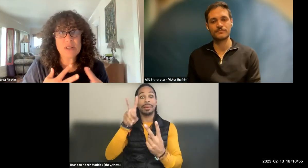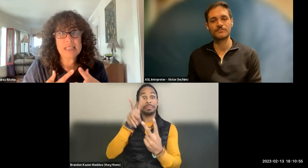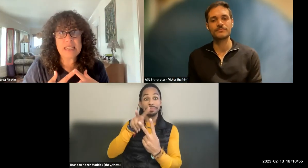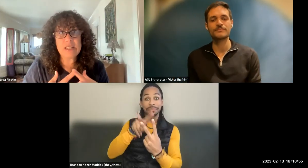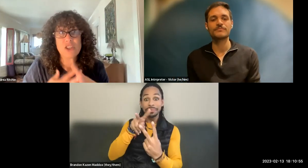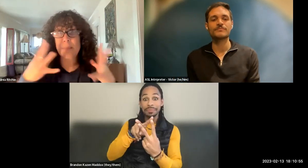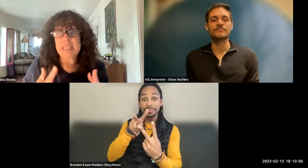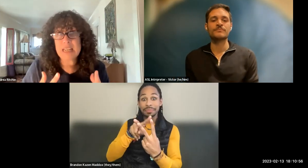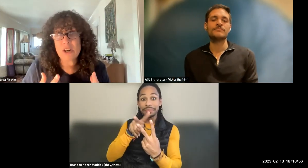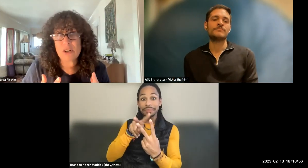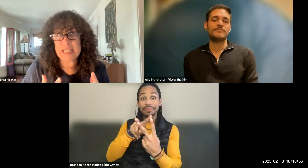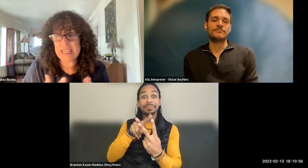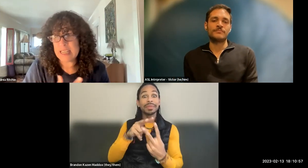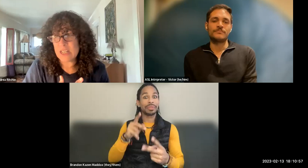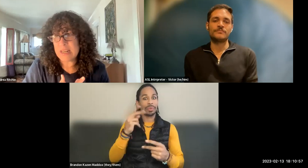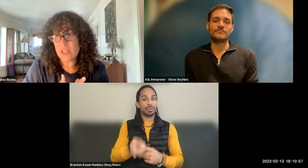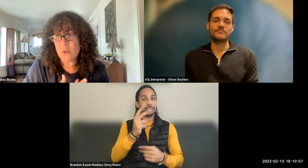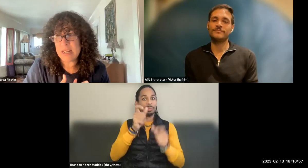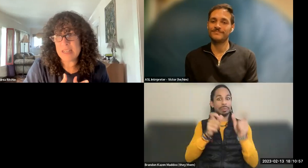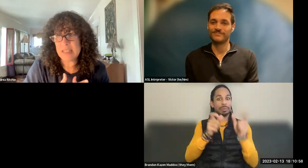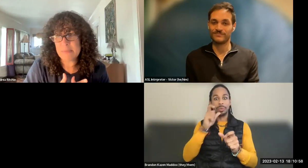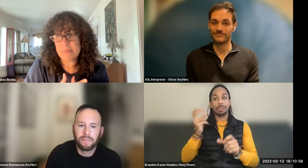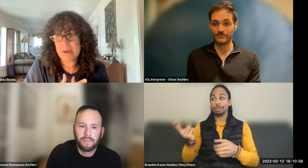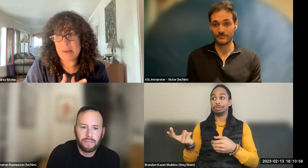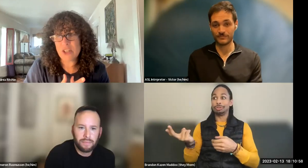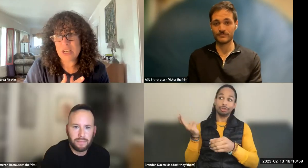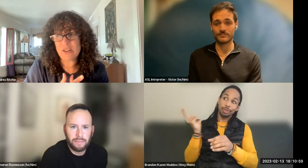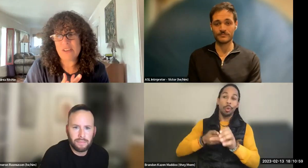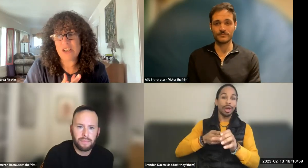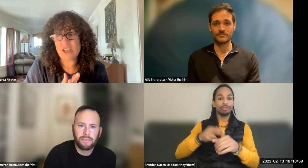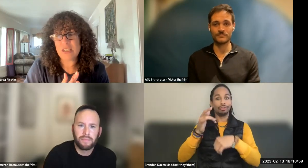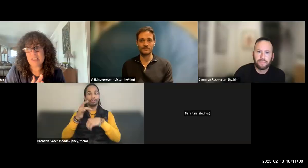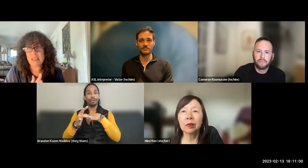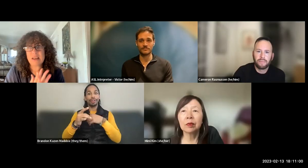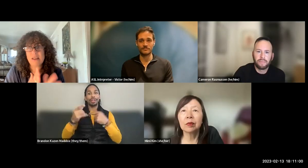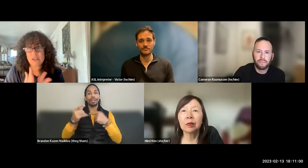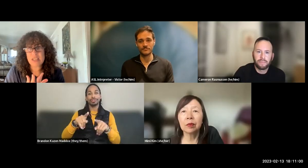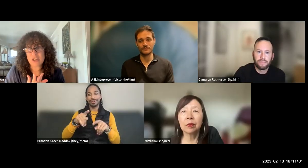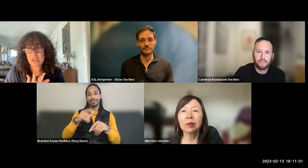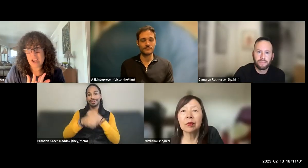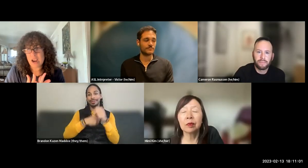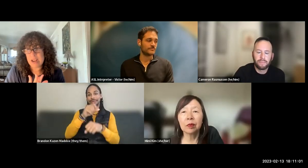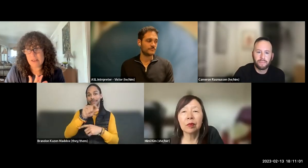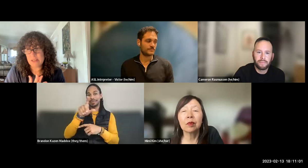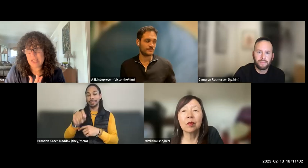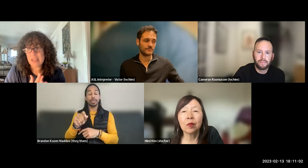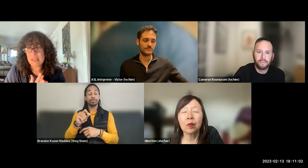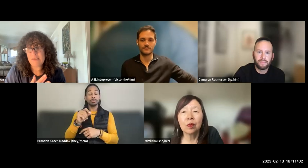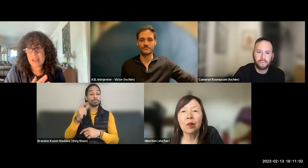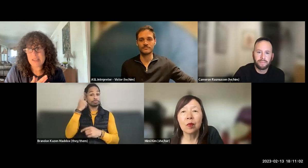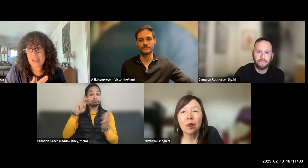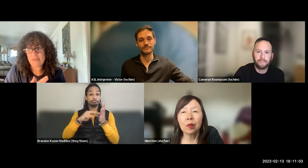also similarly jumped in early in 2020 to publish interventions in the conversation